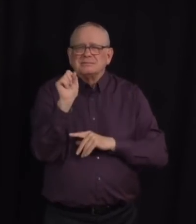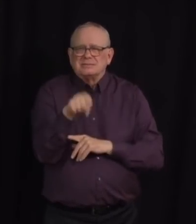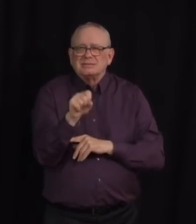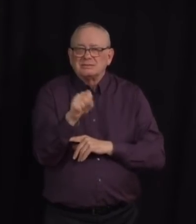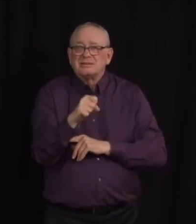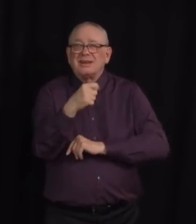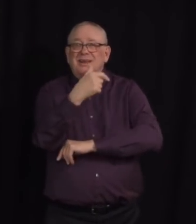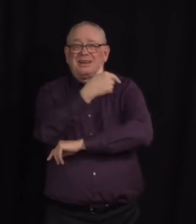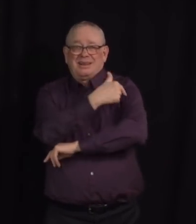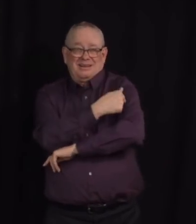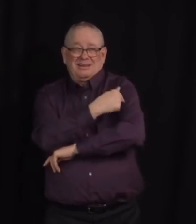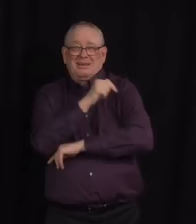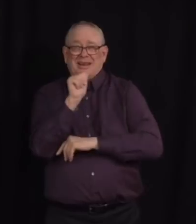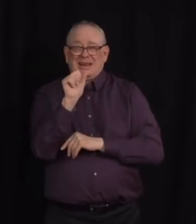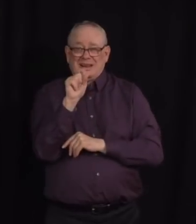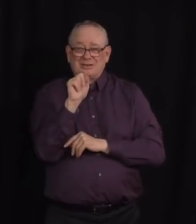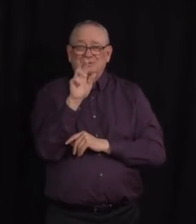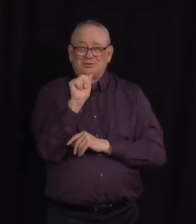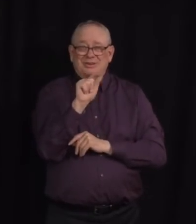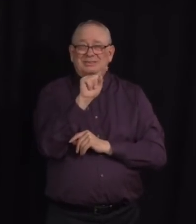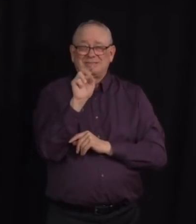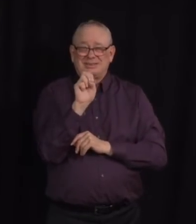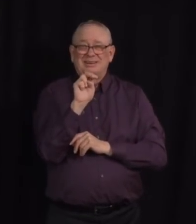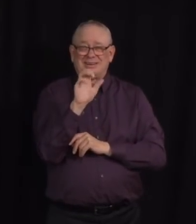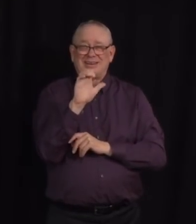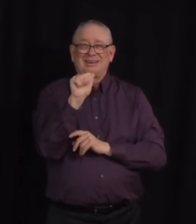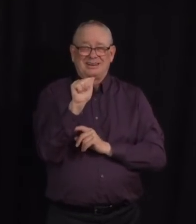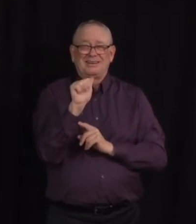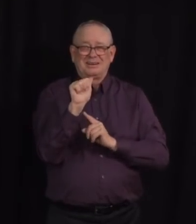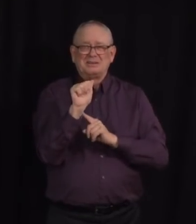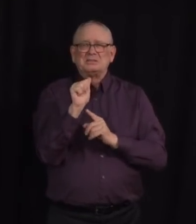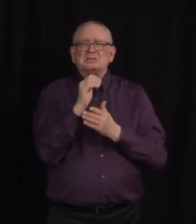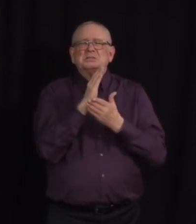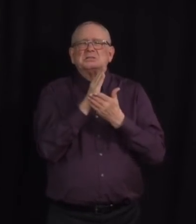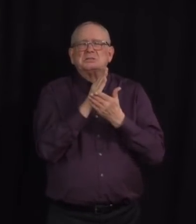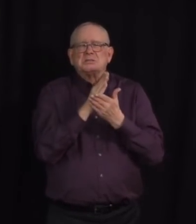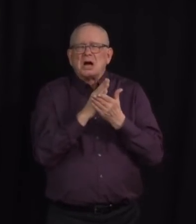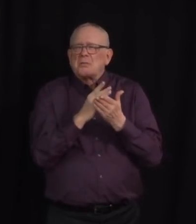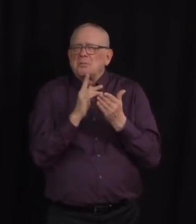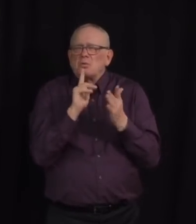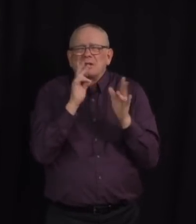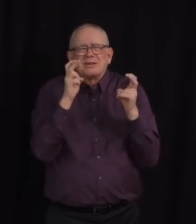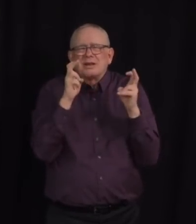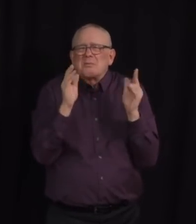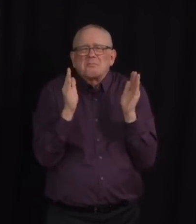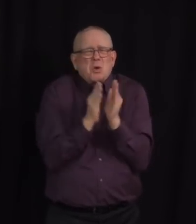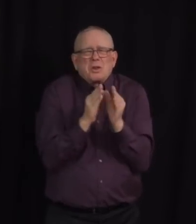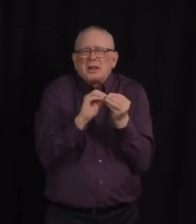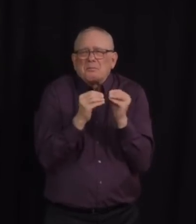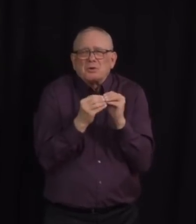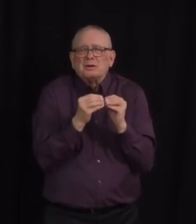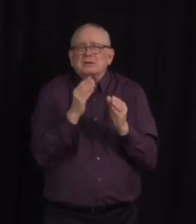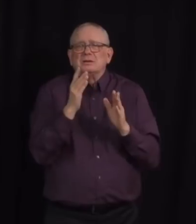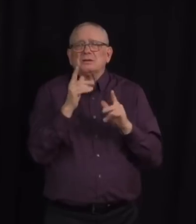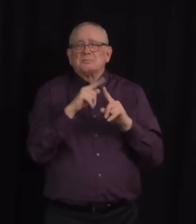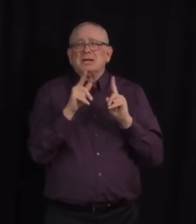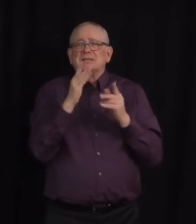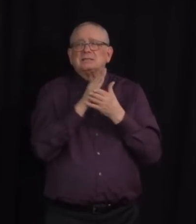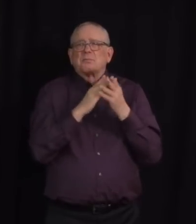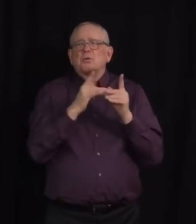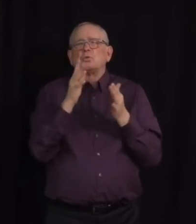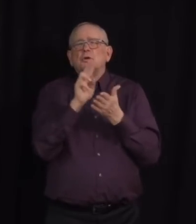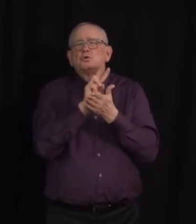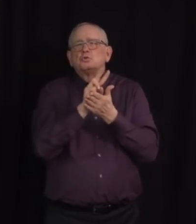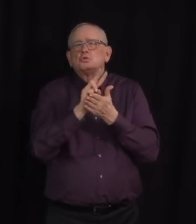vaccine. In a very small number of people who received the vaccine, in the 2 weeks afterwards, a blood clot in the brain